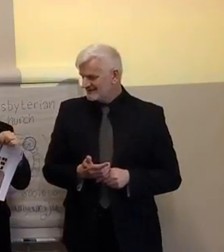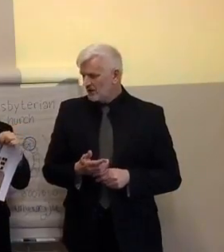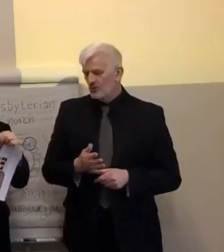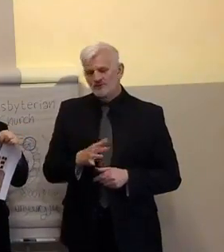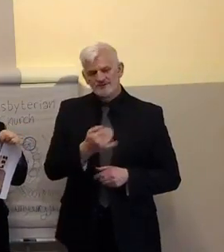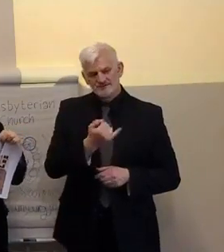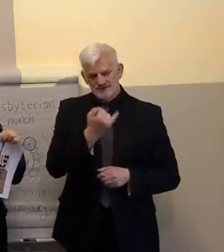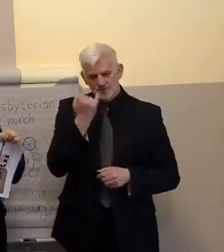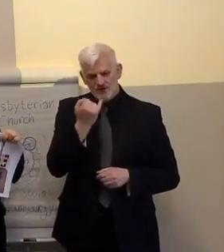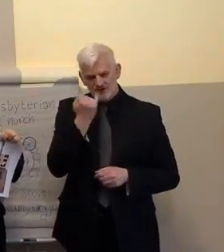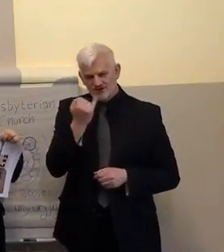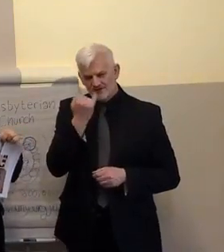Oh.